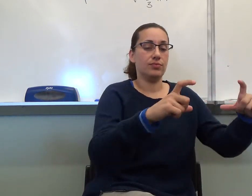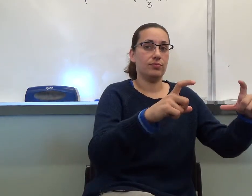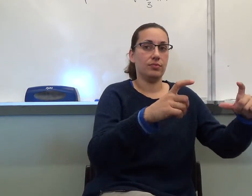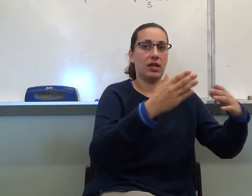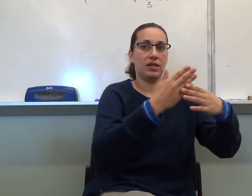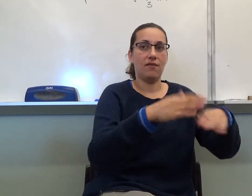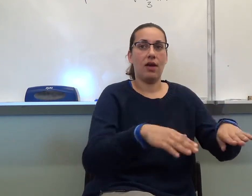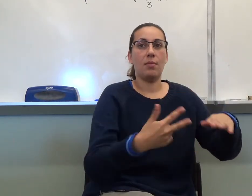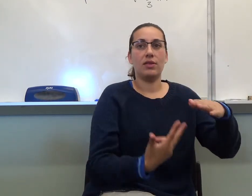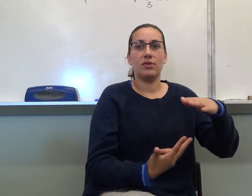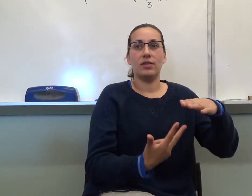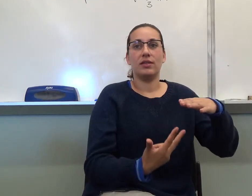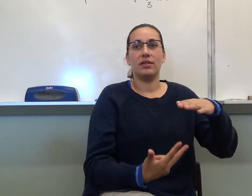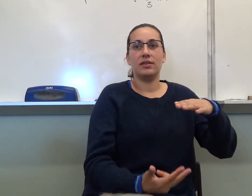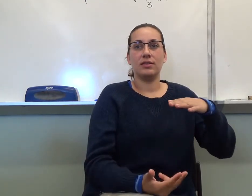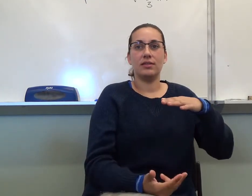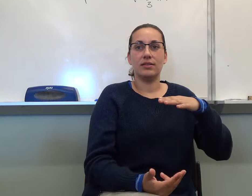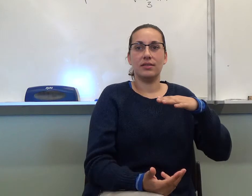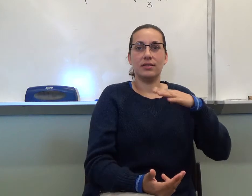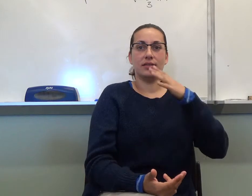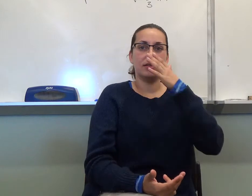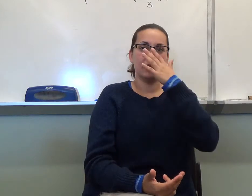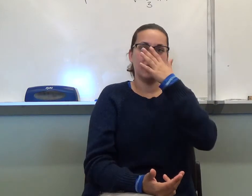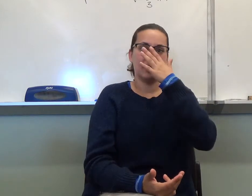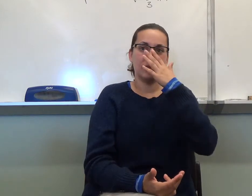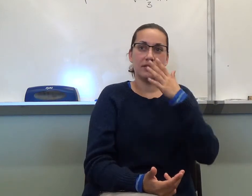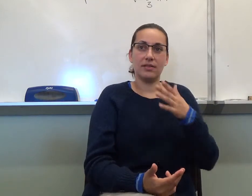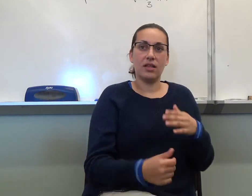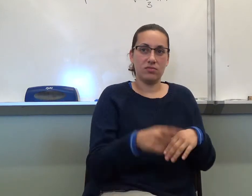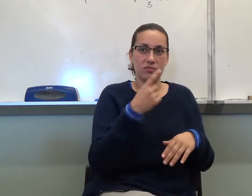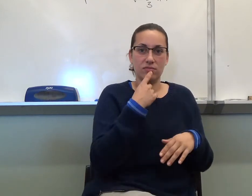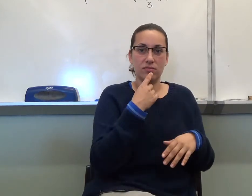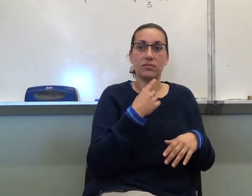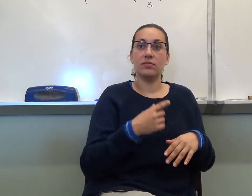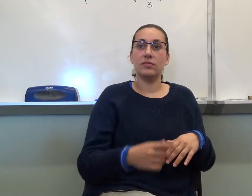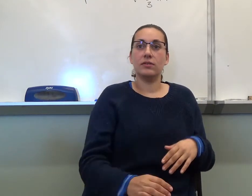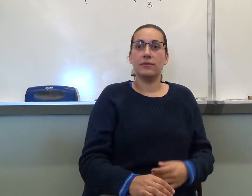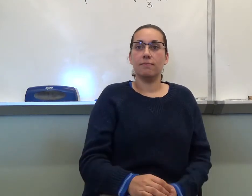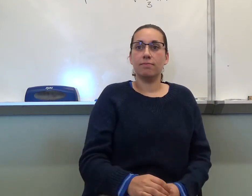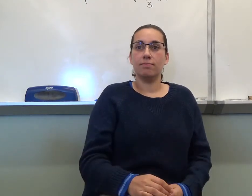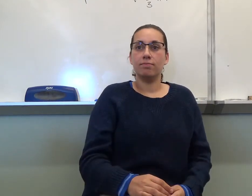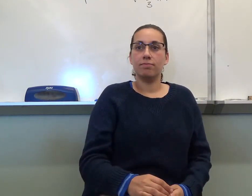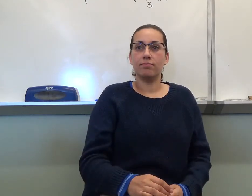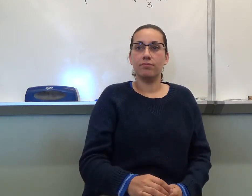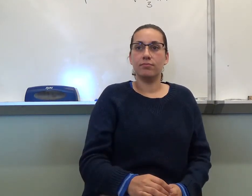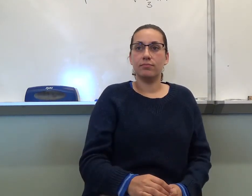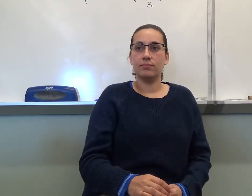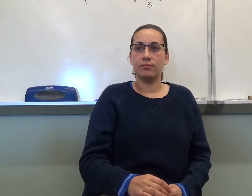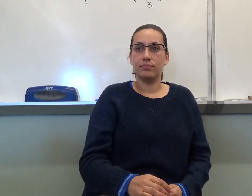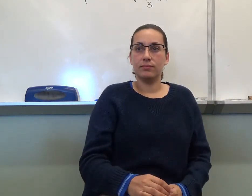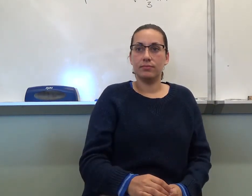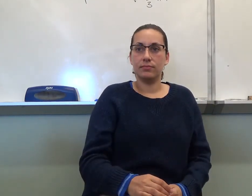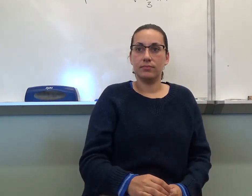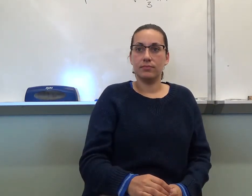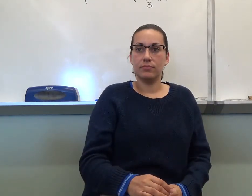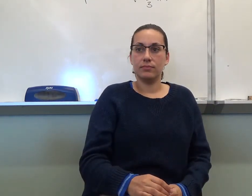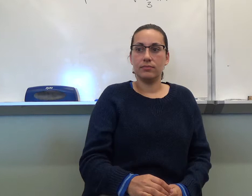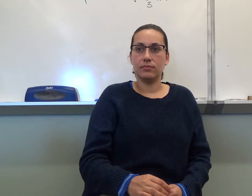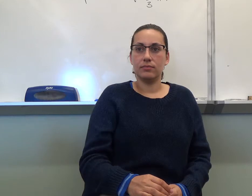3. And then you say, okay, I'm done, give me an answer. Okay? So just putting in those parentheses